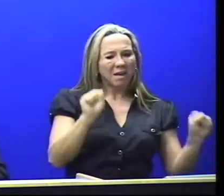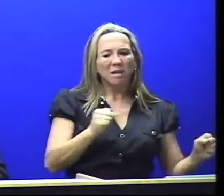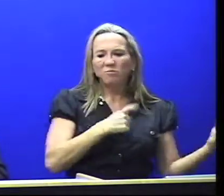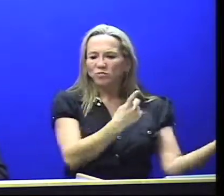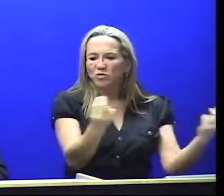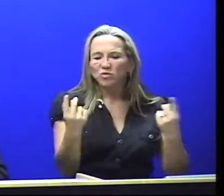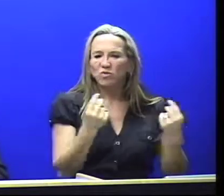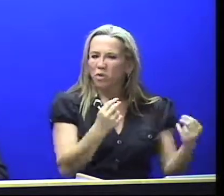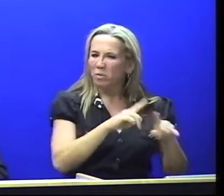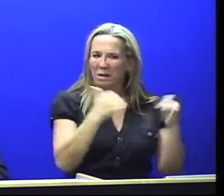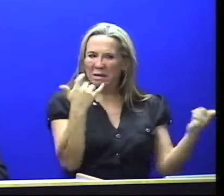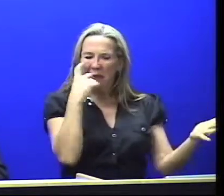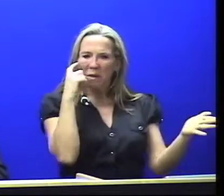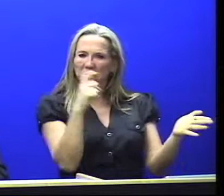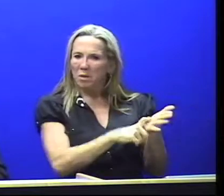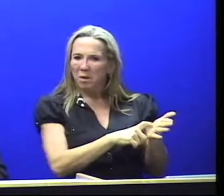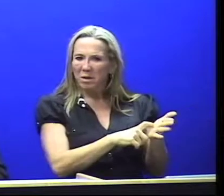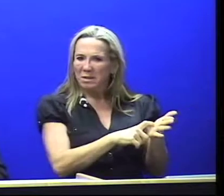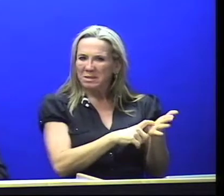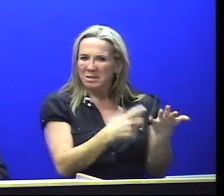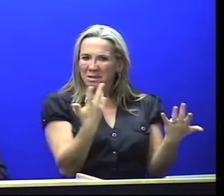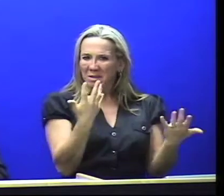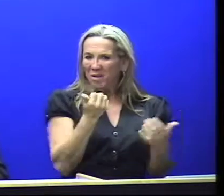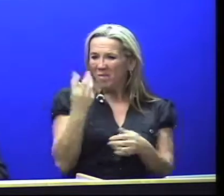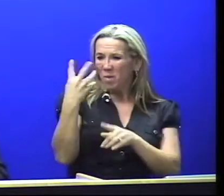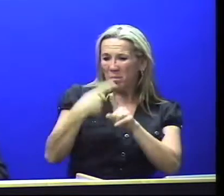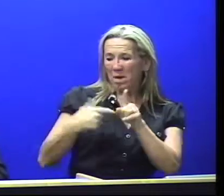able to do maybe a couple of months ago.